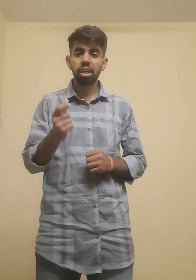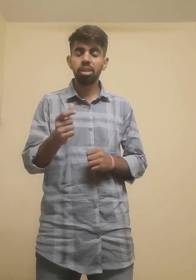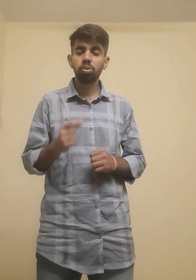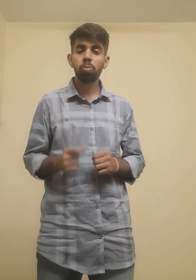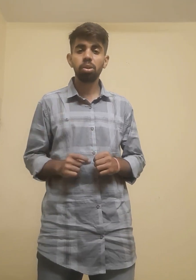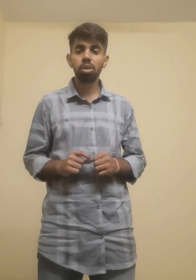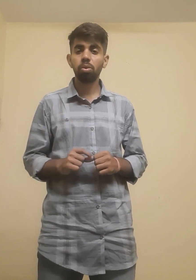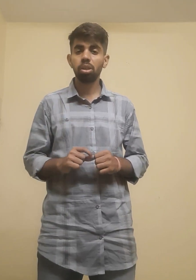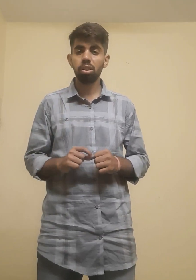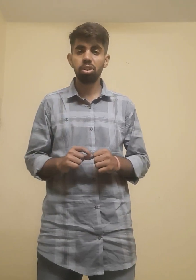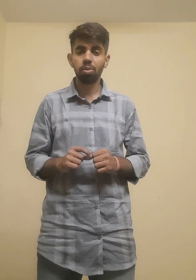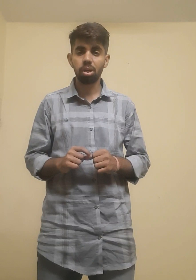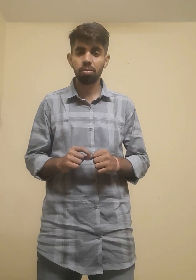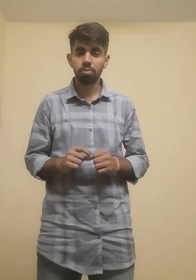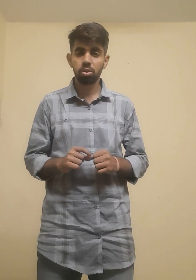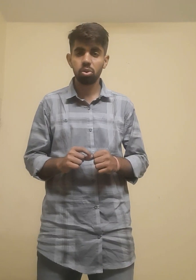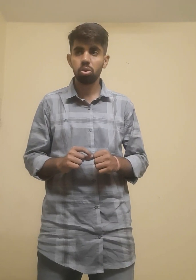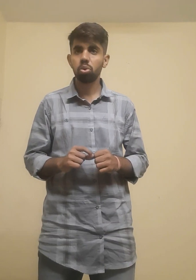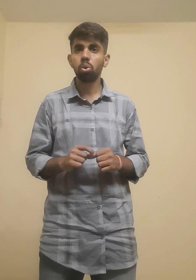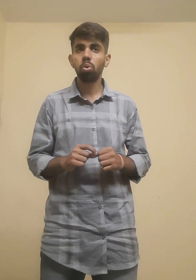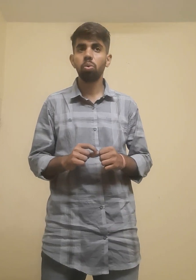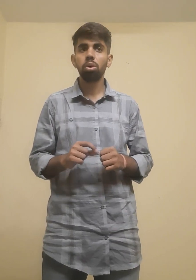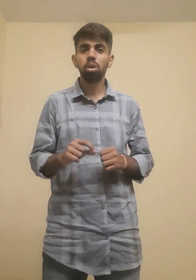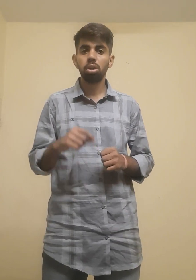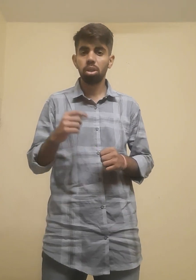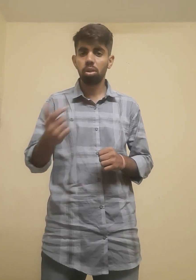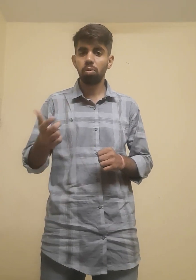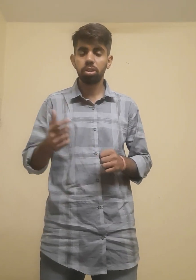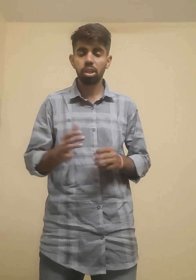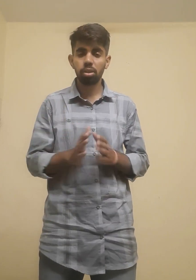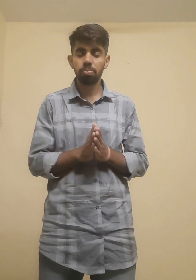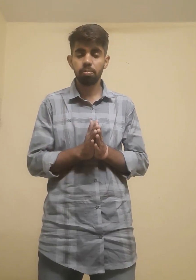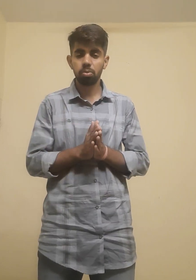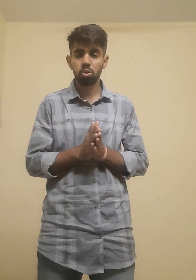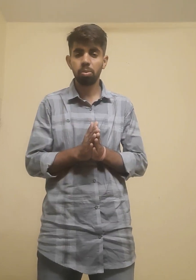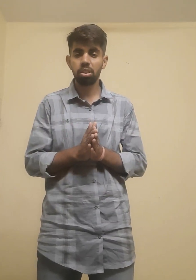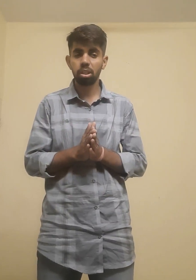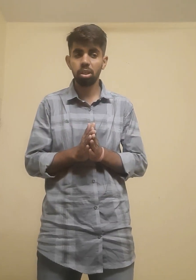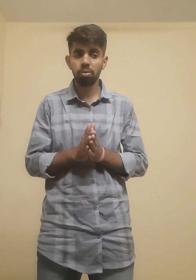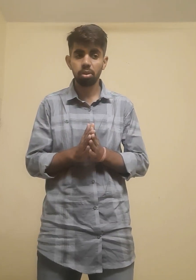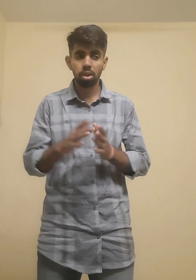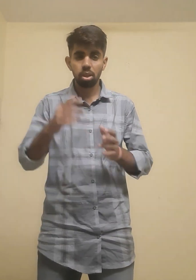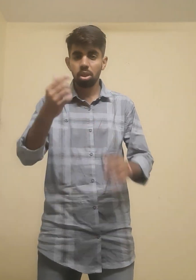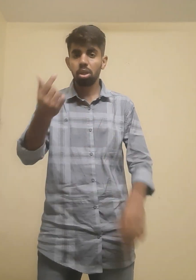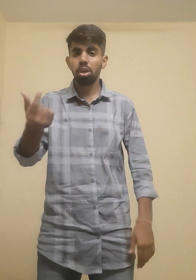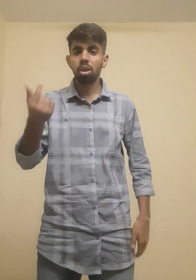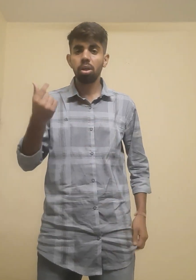and super keyword in Java. So we will start. So basically, uh,